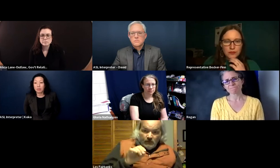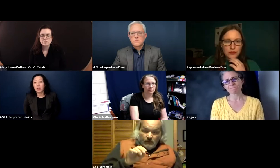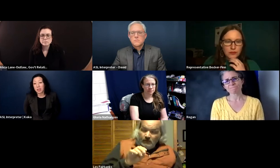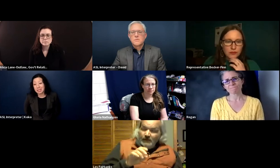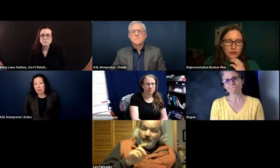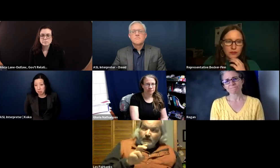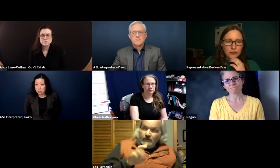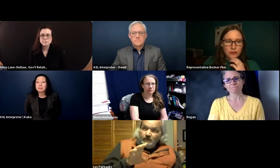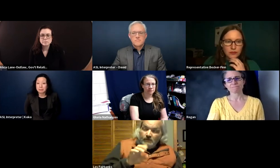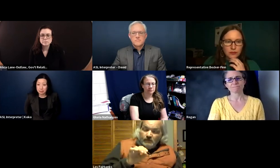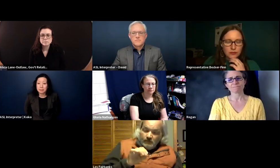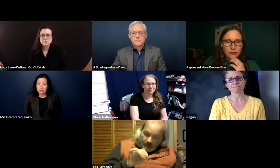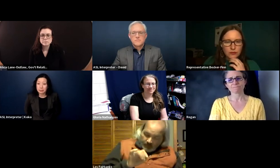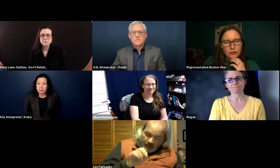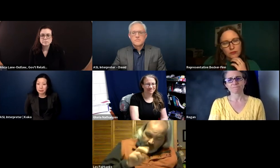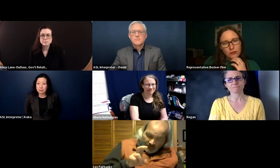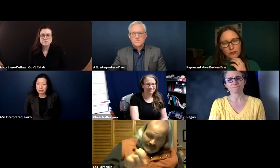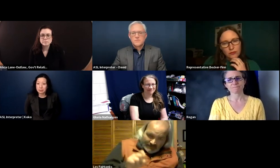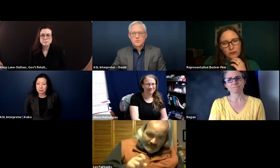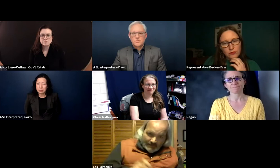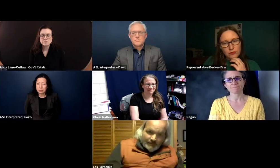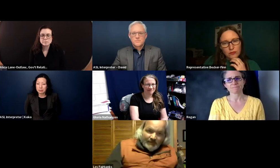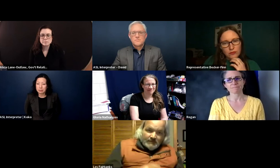So I am very skeptical.